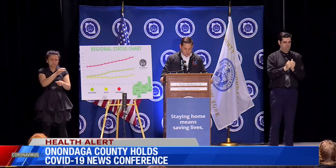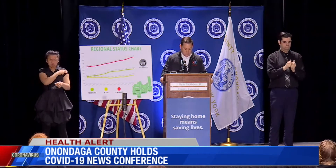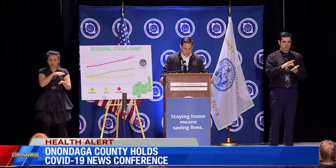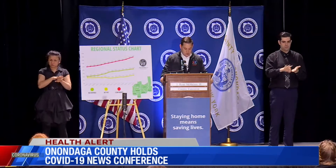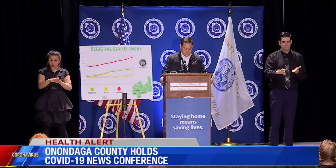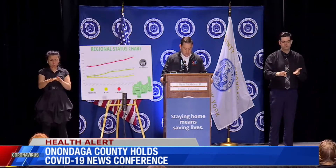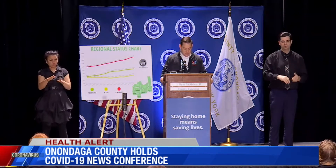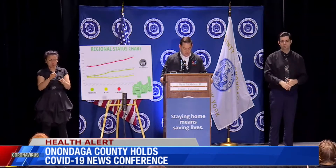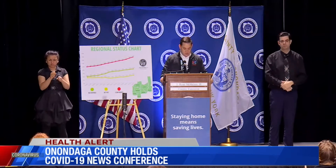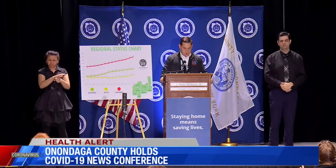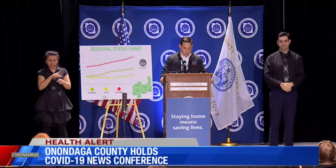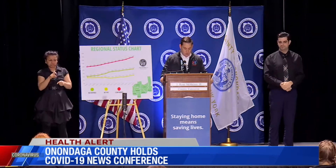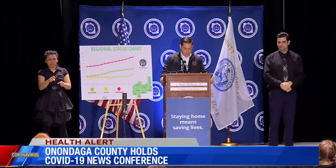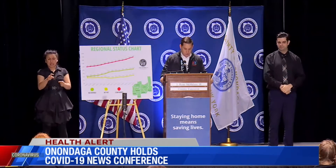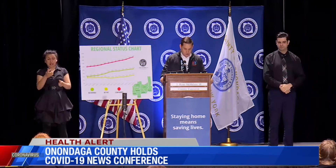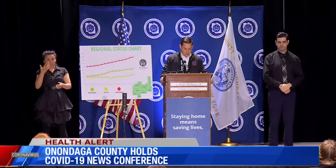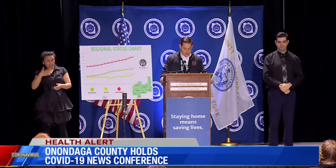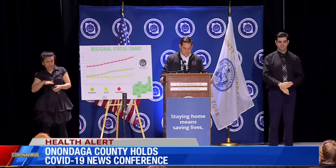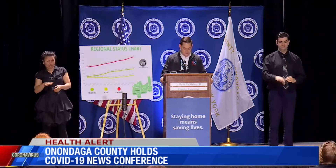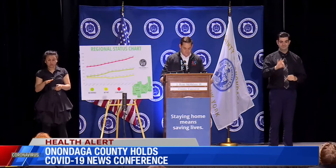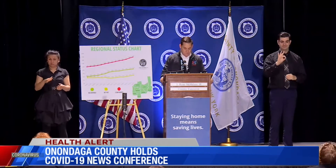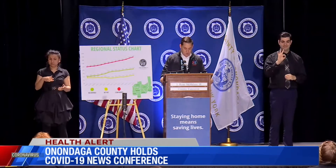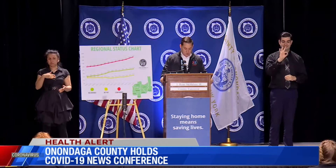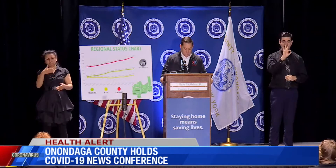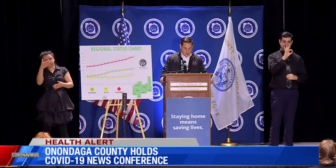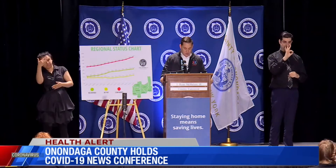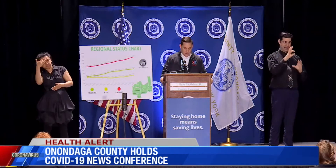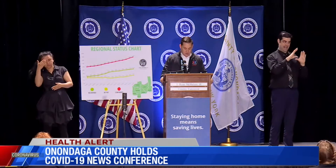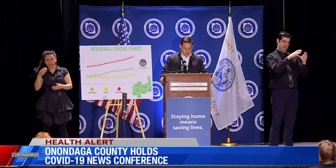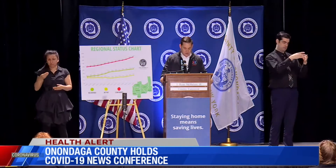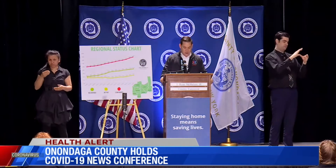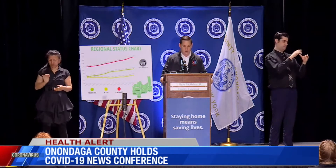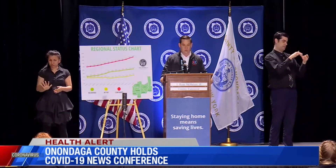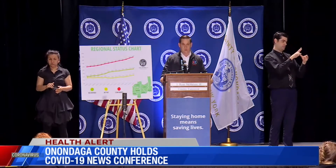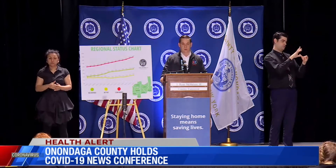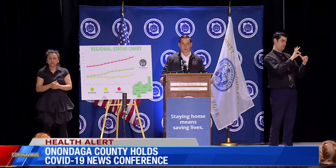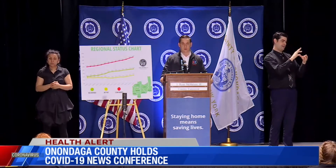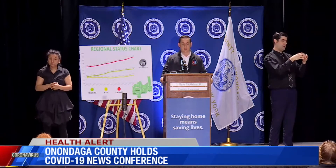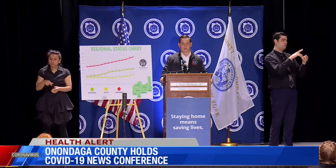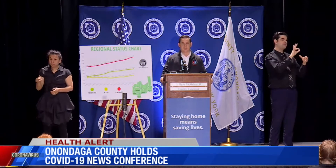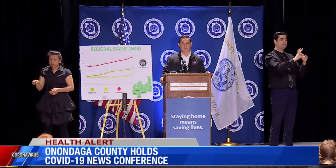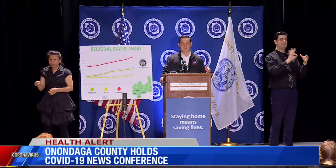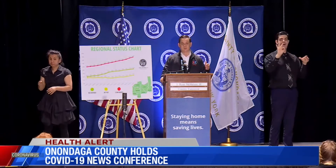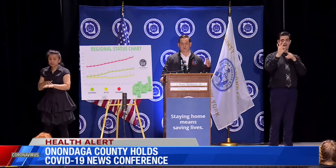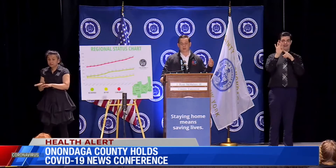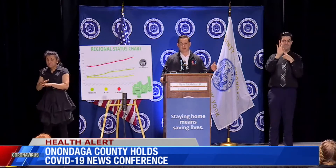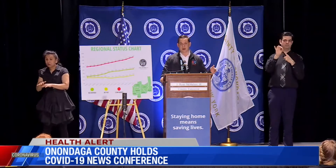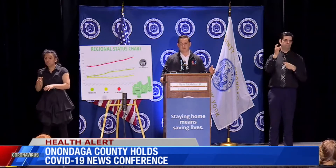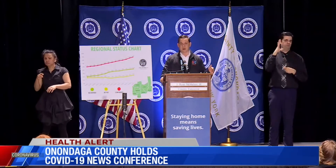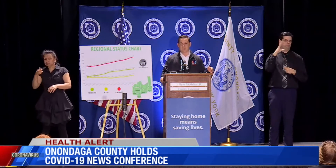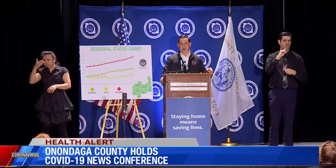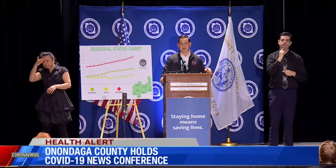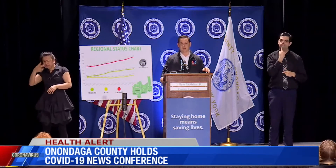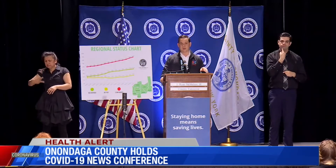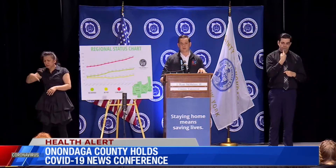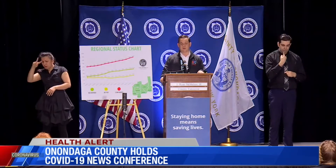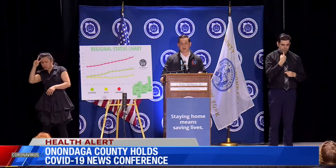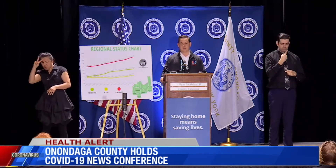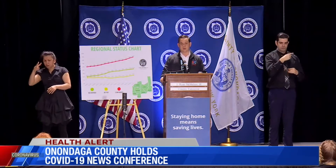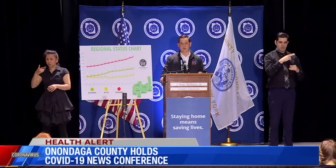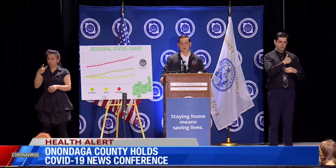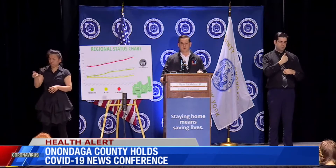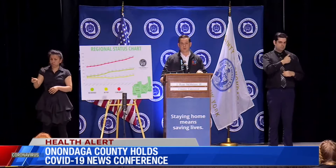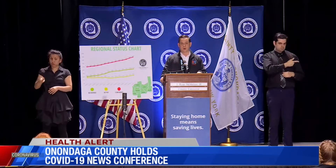in critical condition. This is one more from yesterday. Again, we've been doing a lot of testing. We've been identifying pockets of